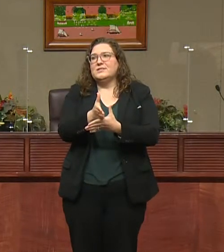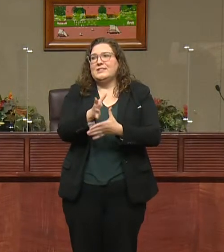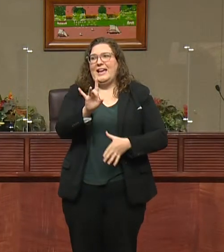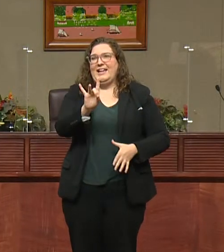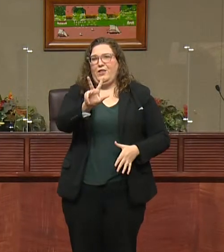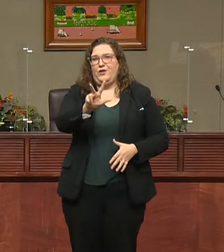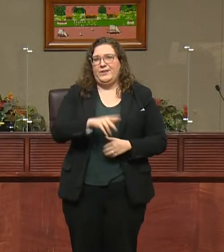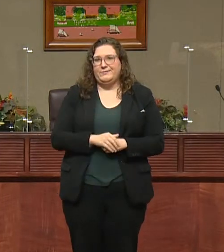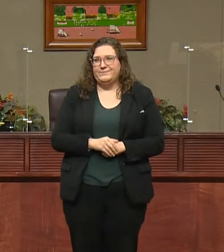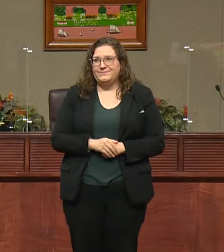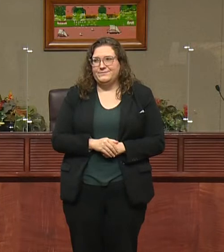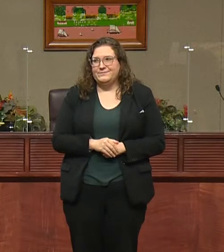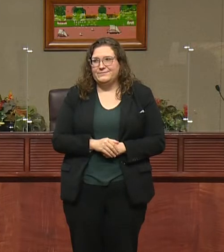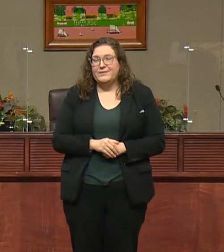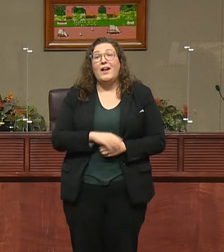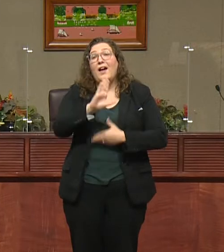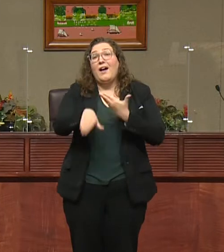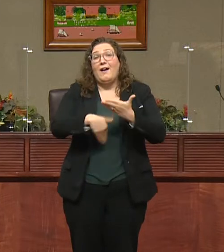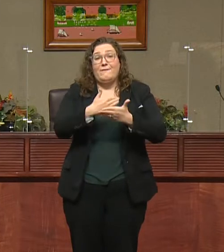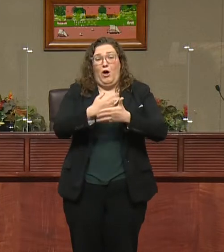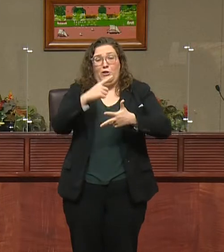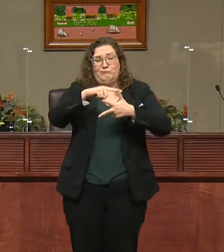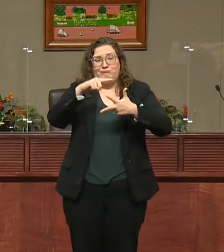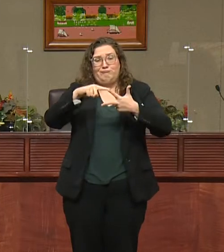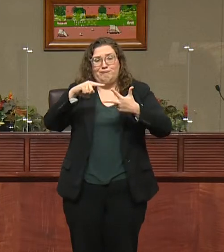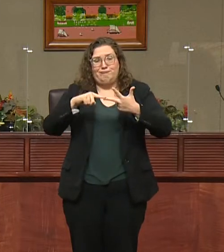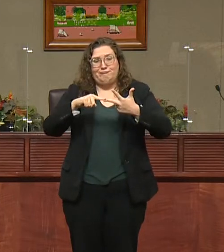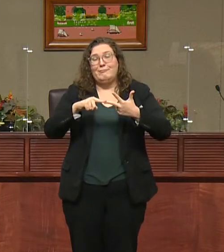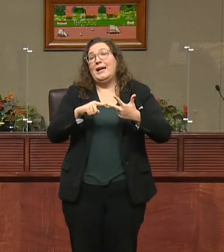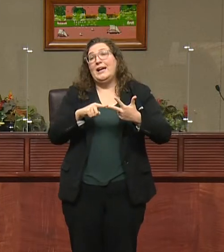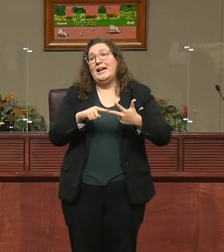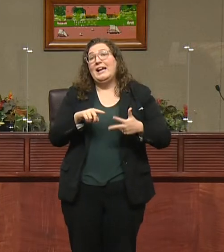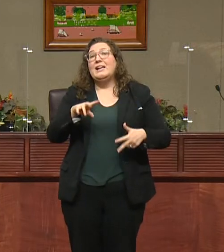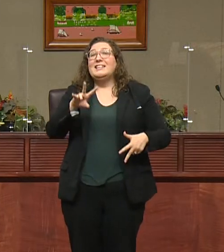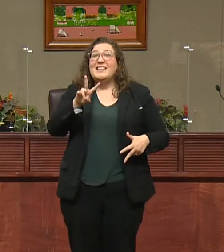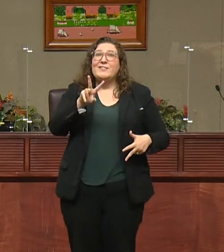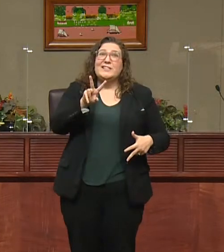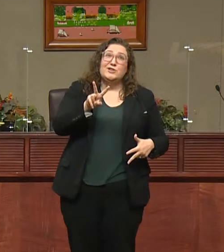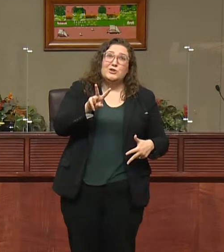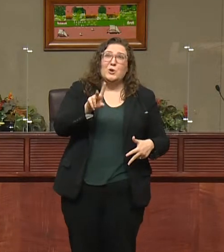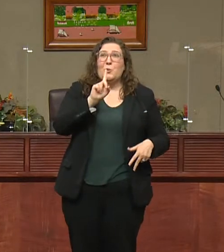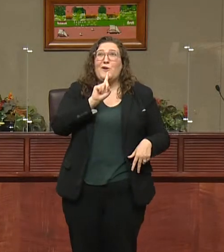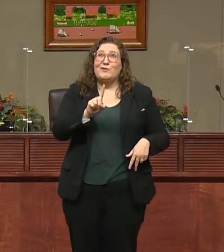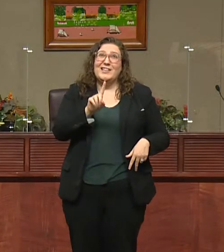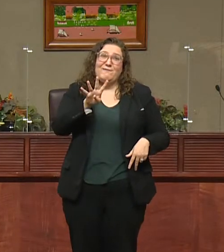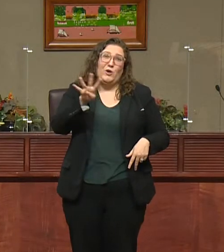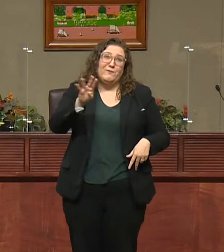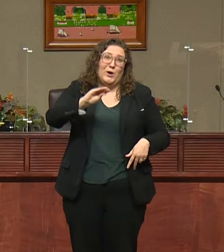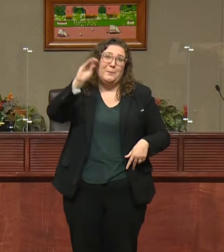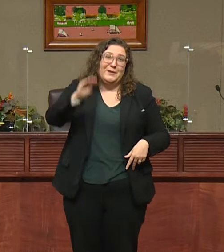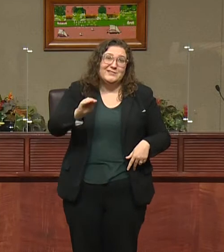Of those cases, all of the variant cases, 72 or 44% had no known travel.